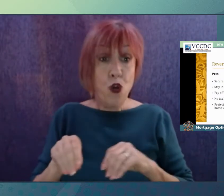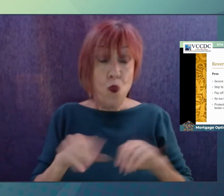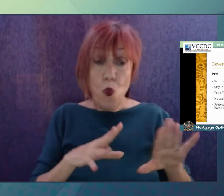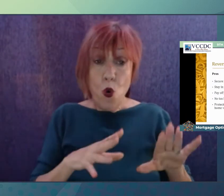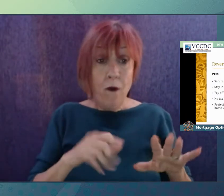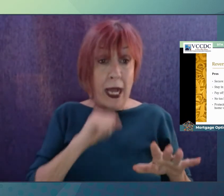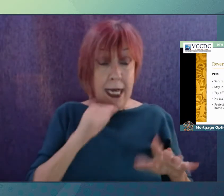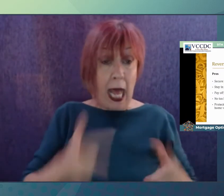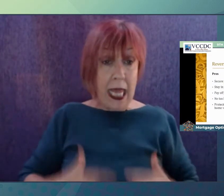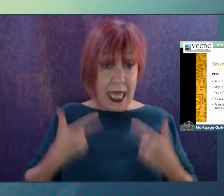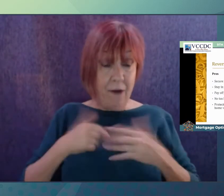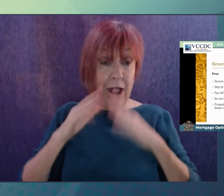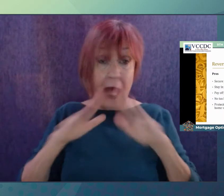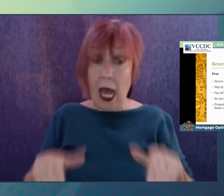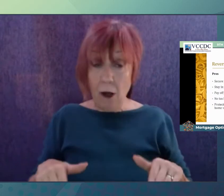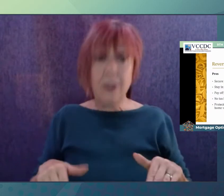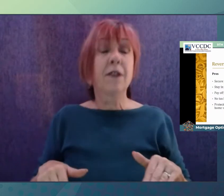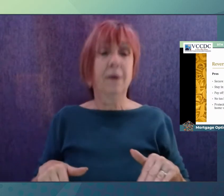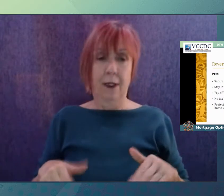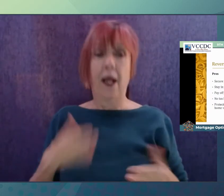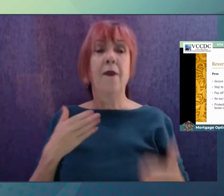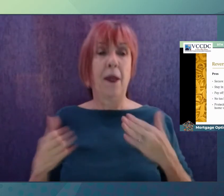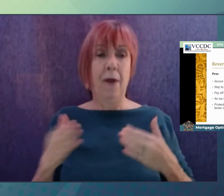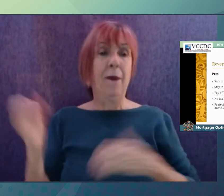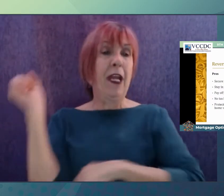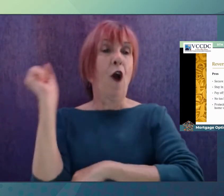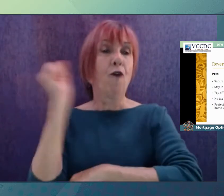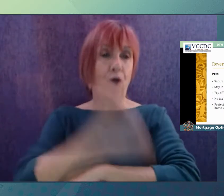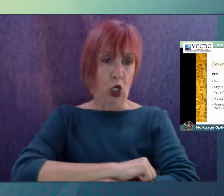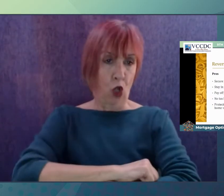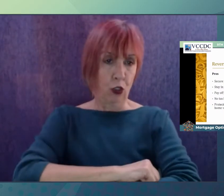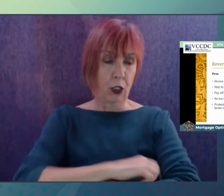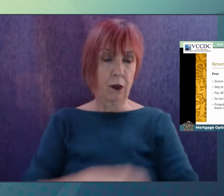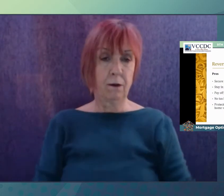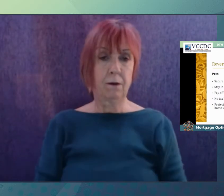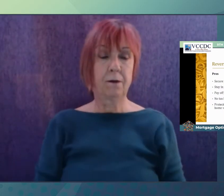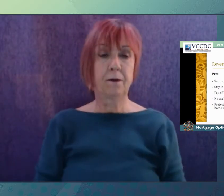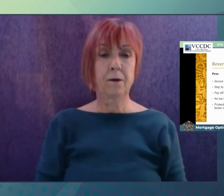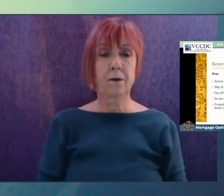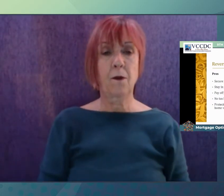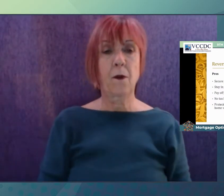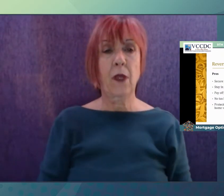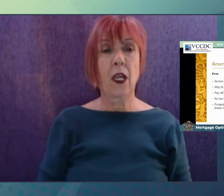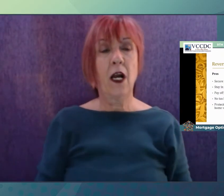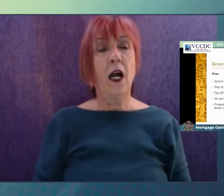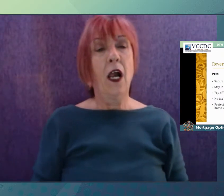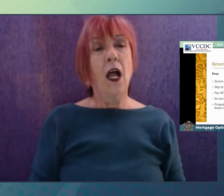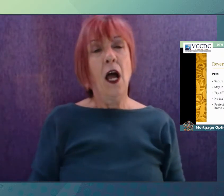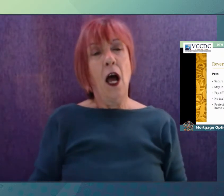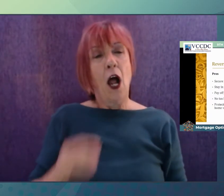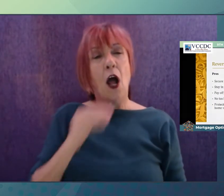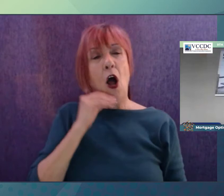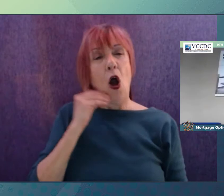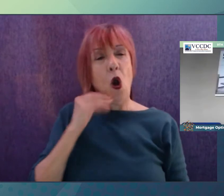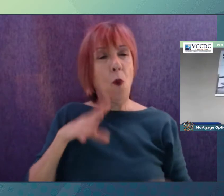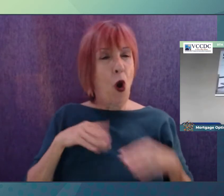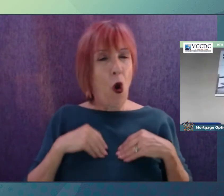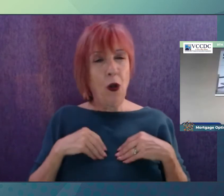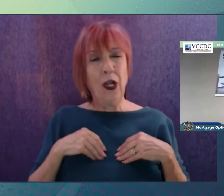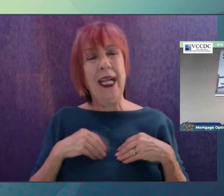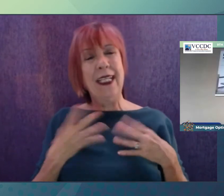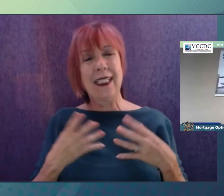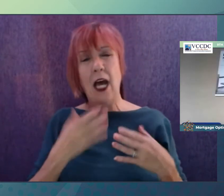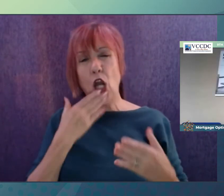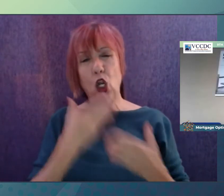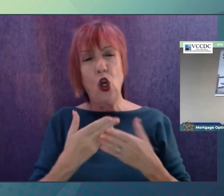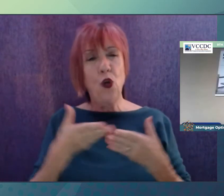mortgage and lose your home for foreclosure. Your heirs could inherit less. Homeownership is a key path to building